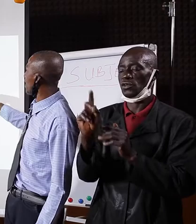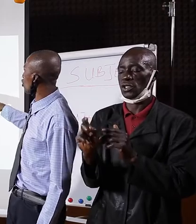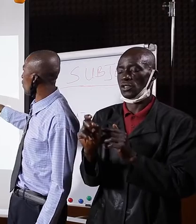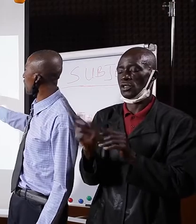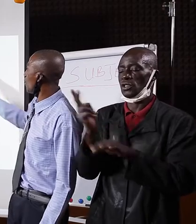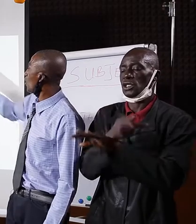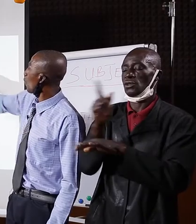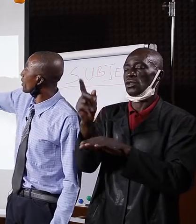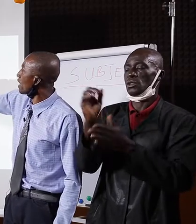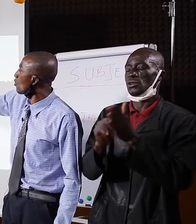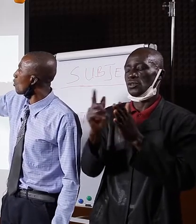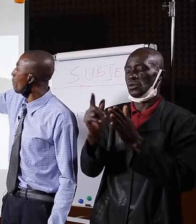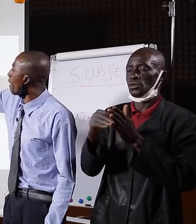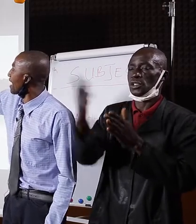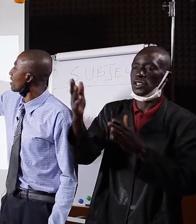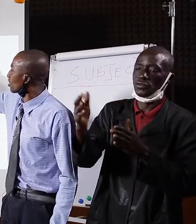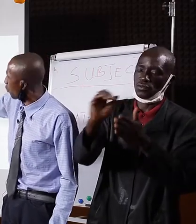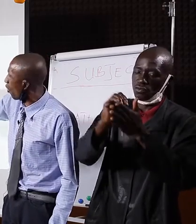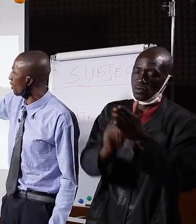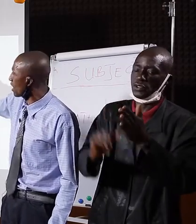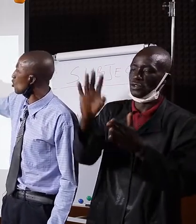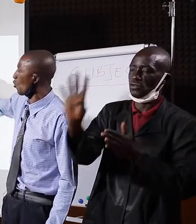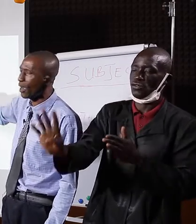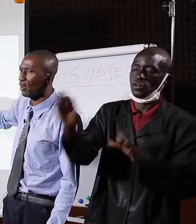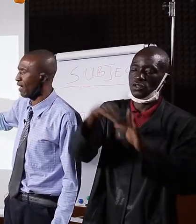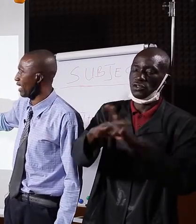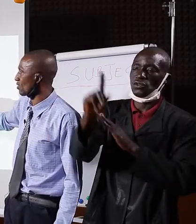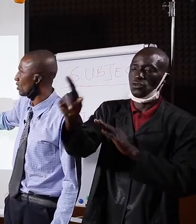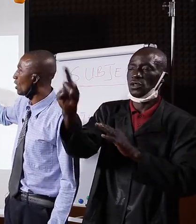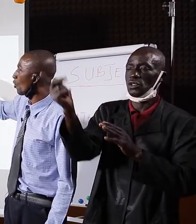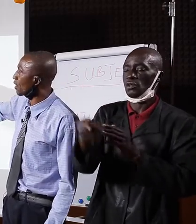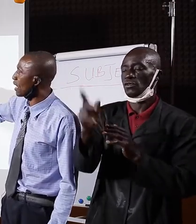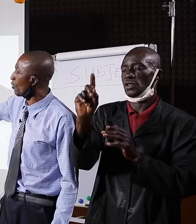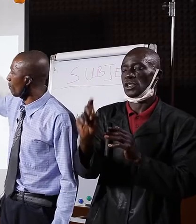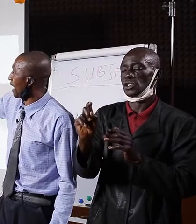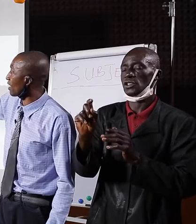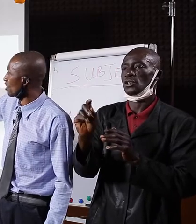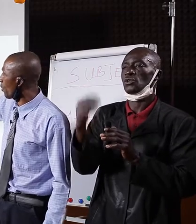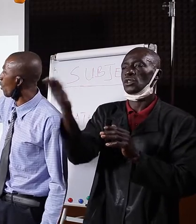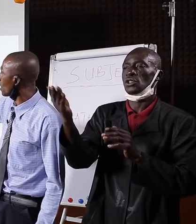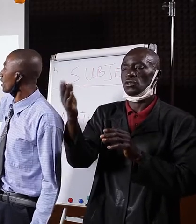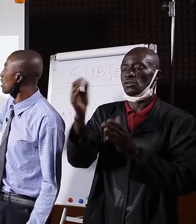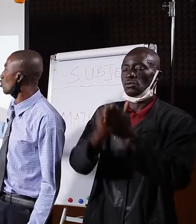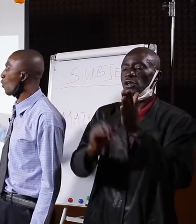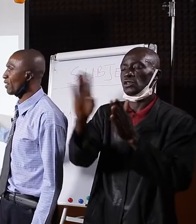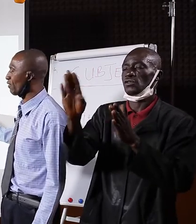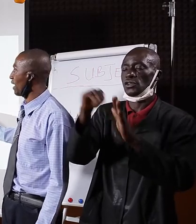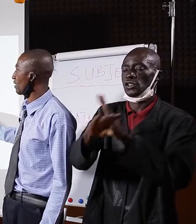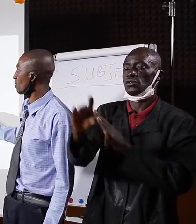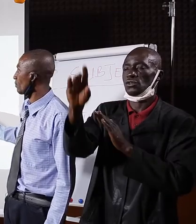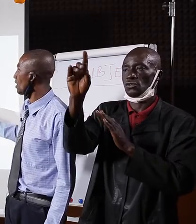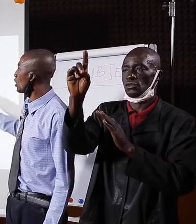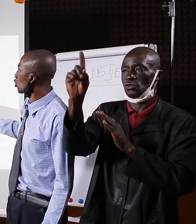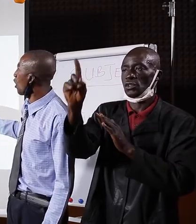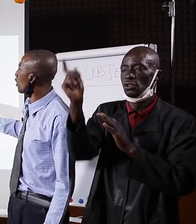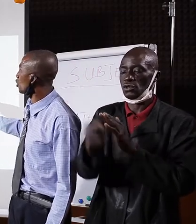times minus 1 will give you minus 4 into 1 over x. Will give you minus 4 into 1 over